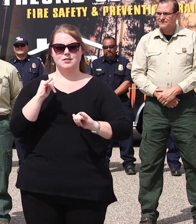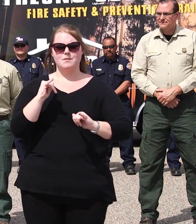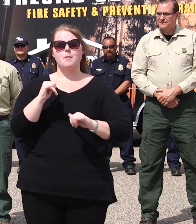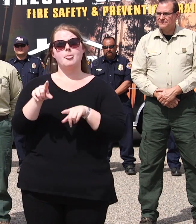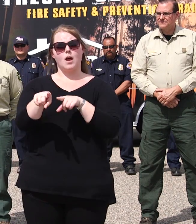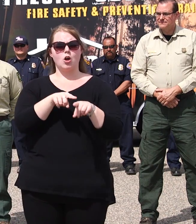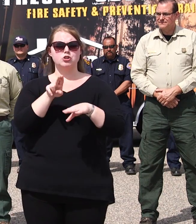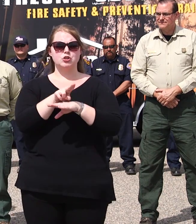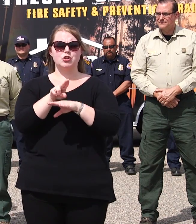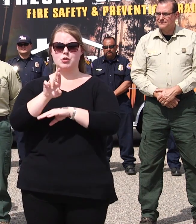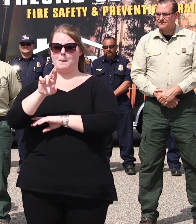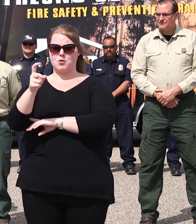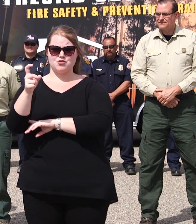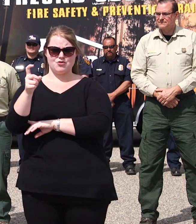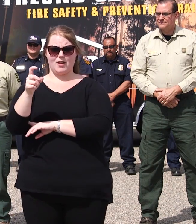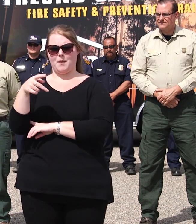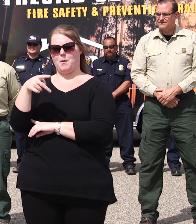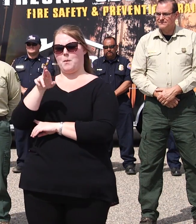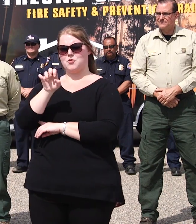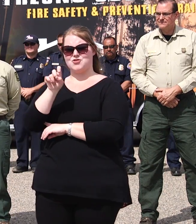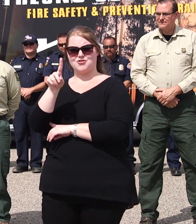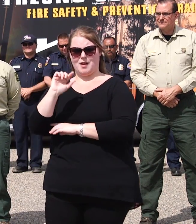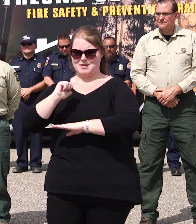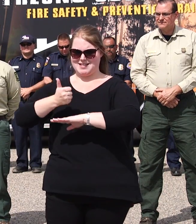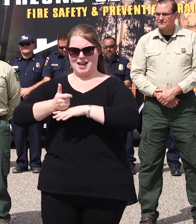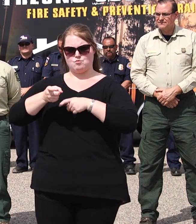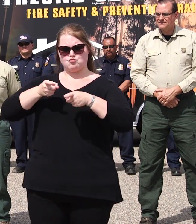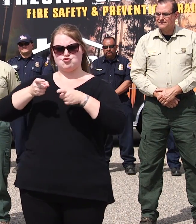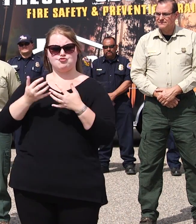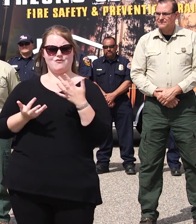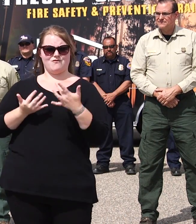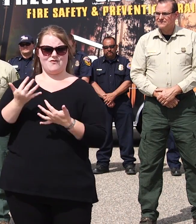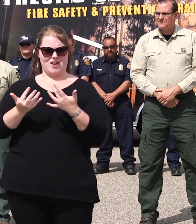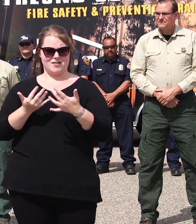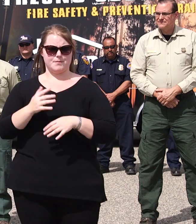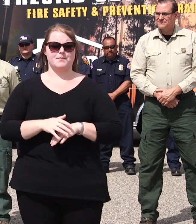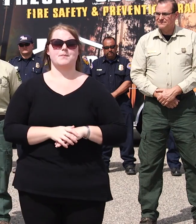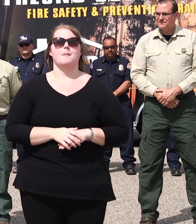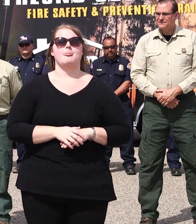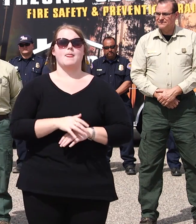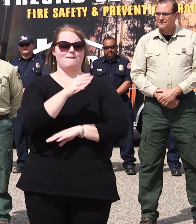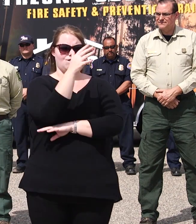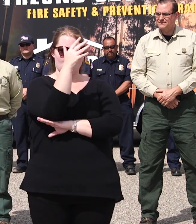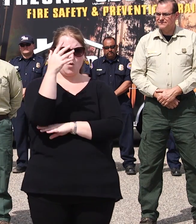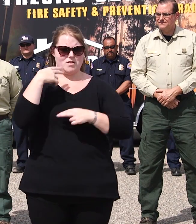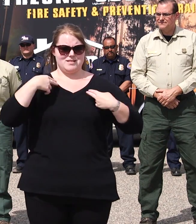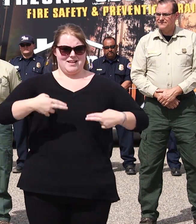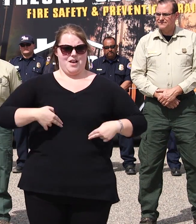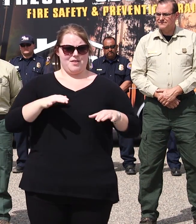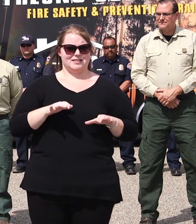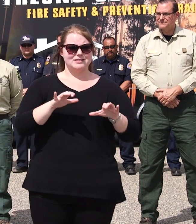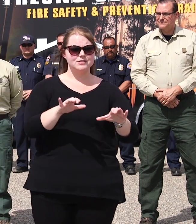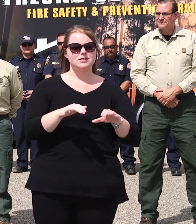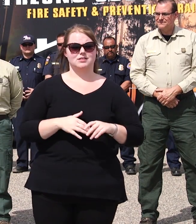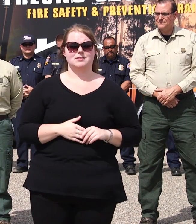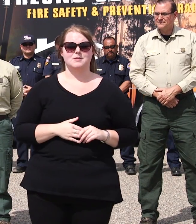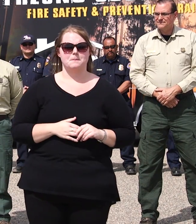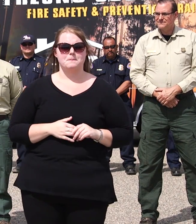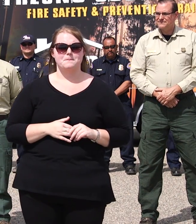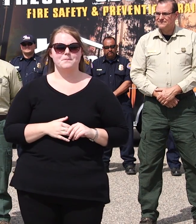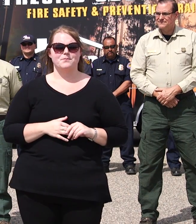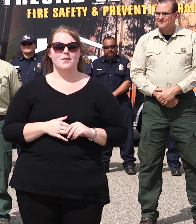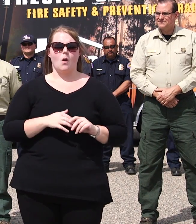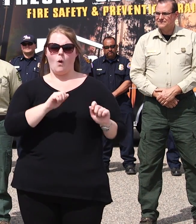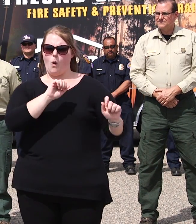burning, fuels treatments, and forest health activities. This is